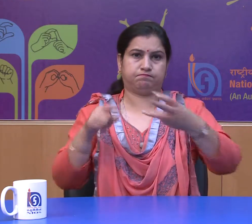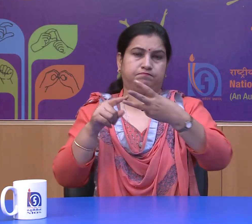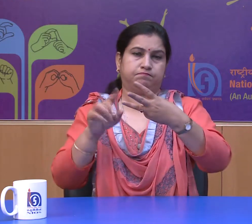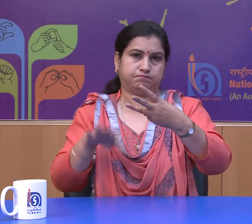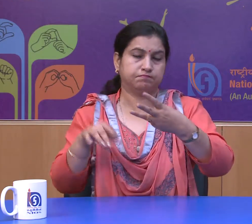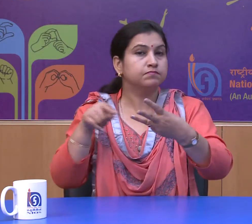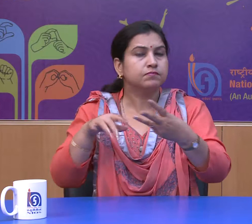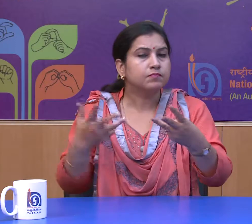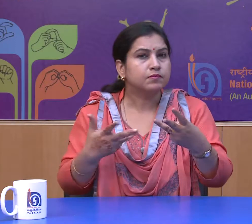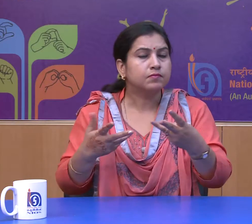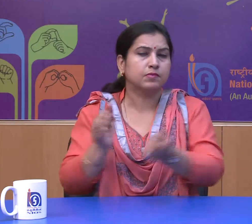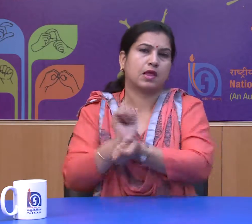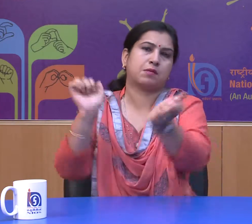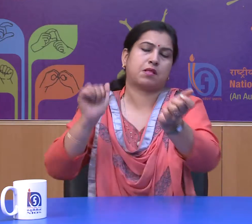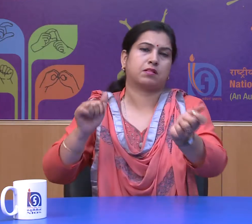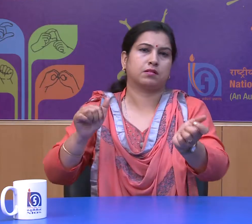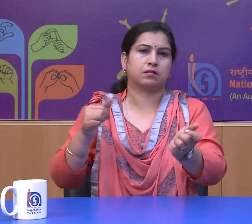are independent of one another.